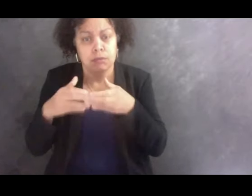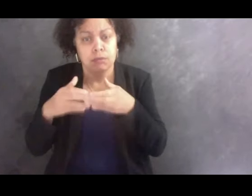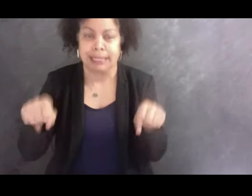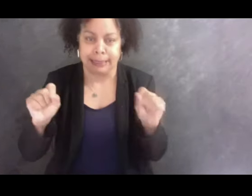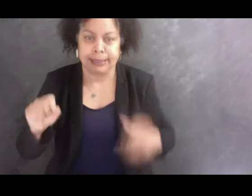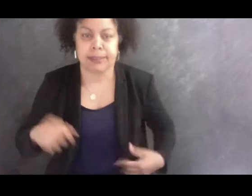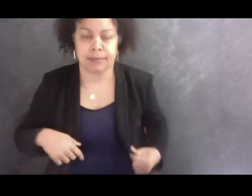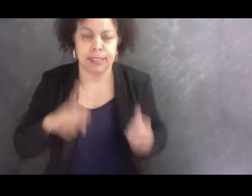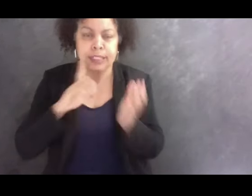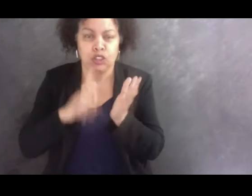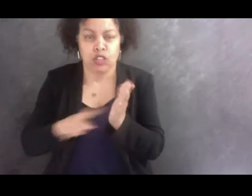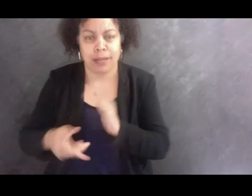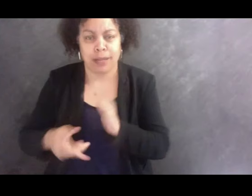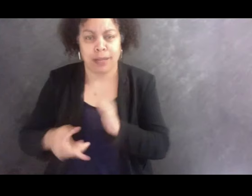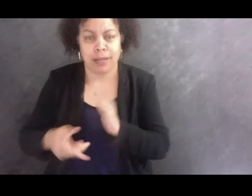application handbook.